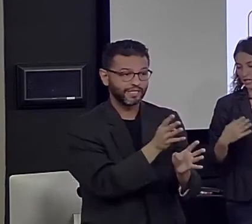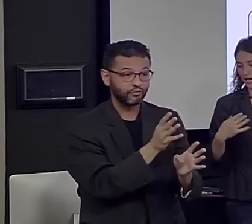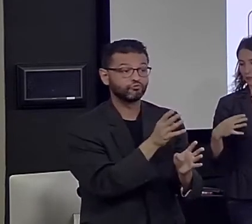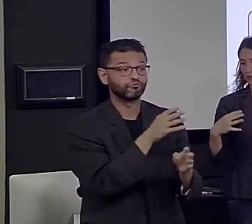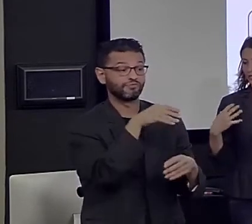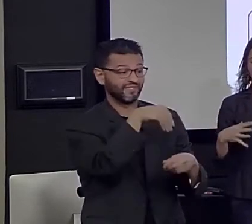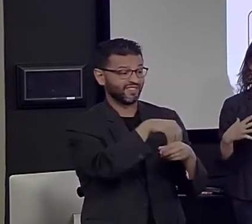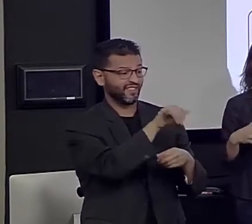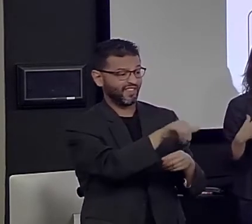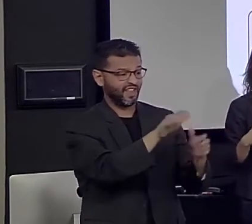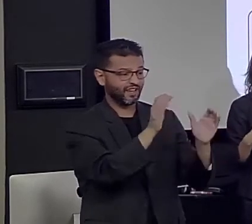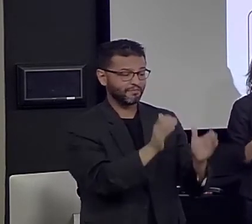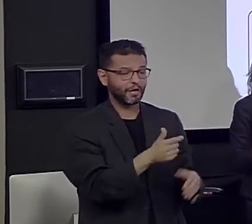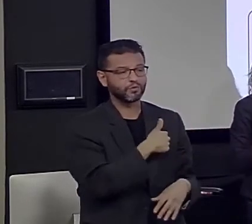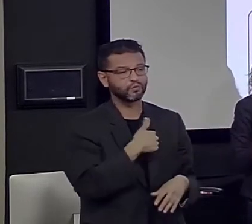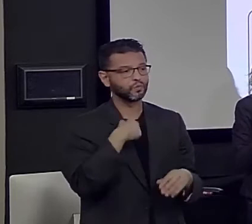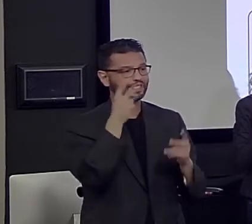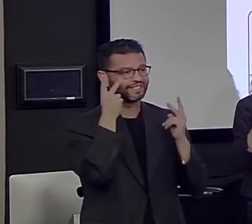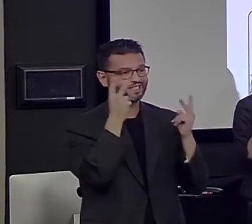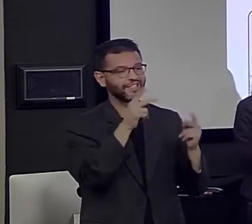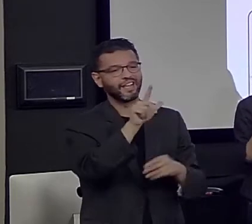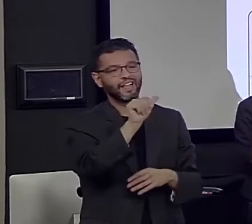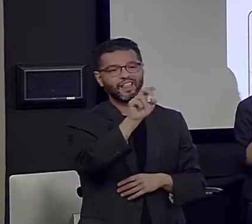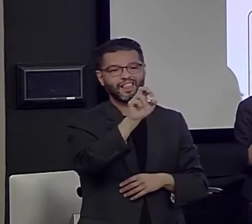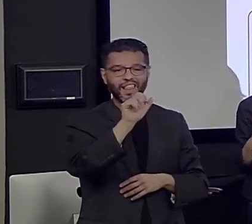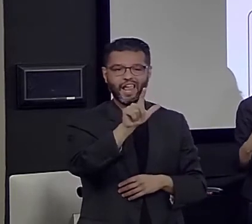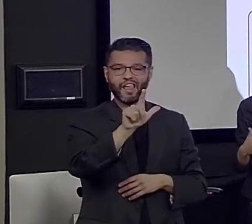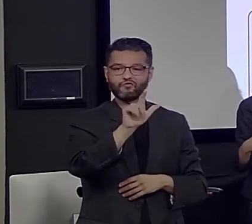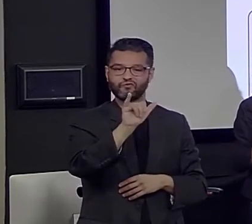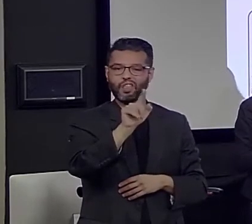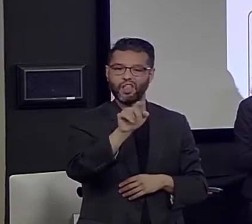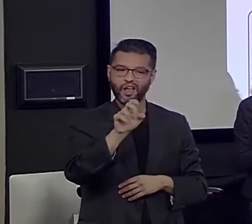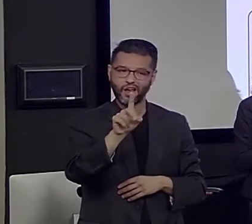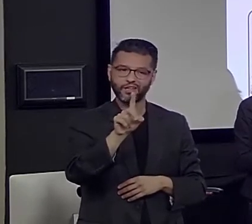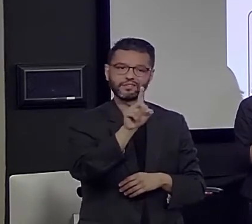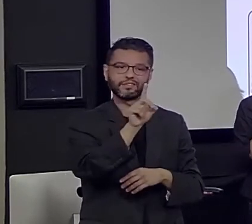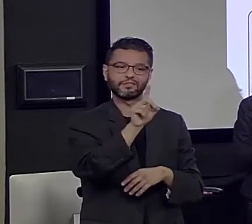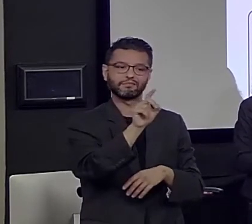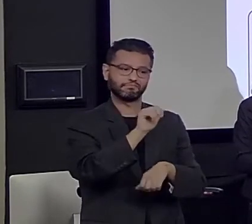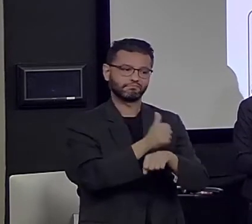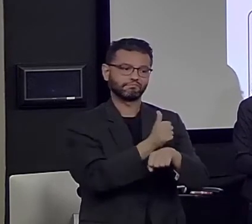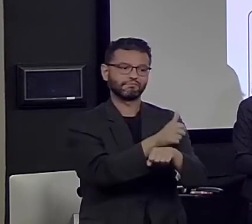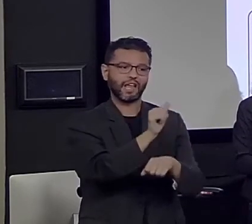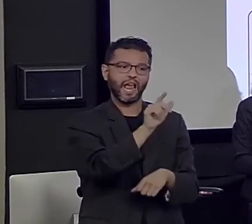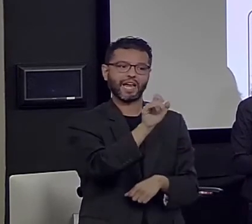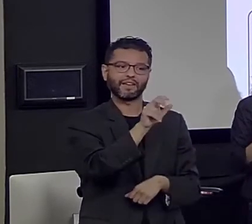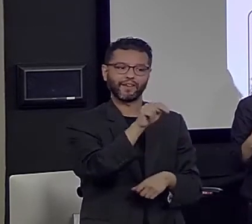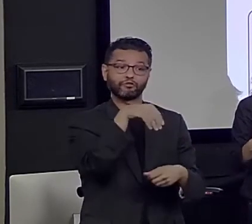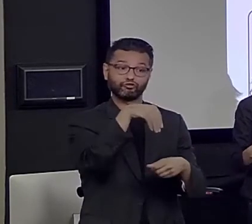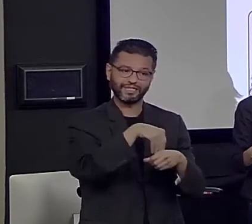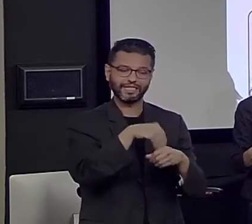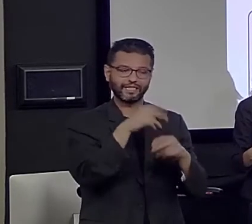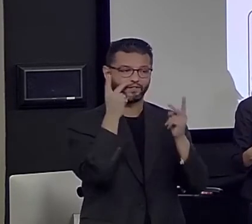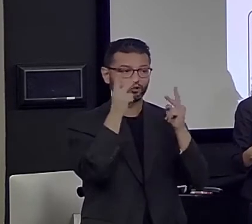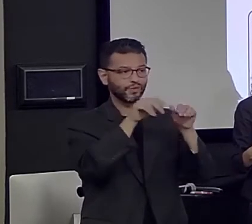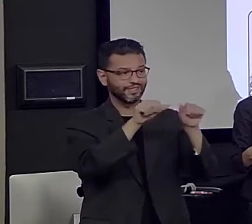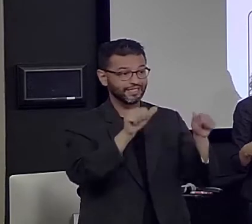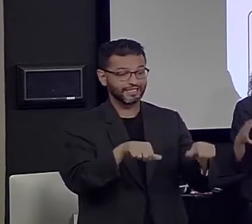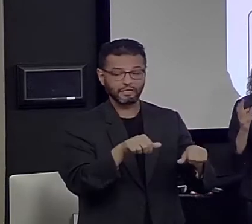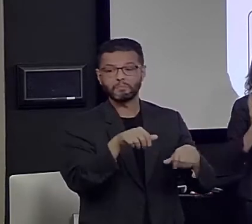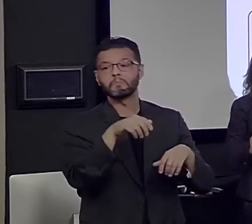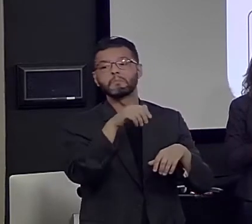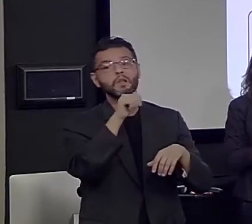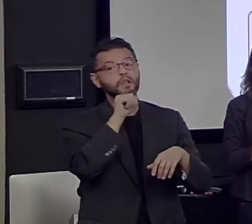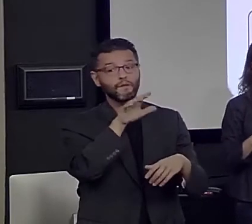is lateralized activation in various parts of the visual system, including V1, but not restricted to